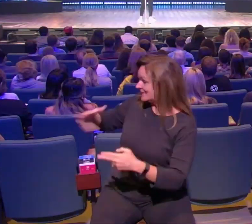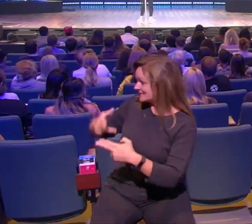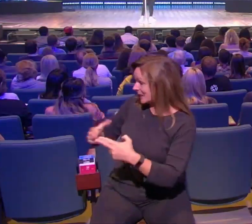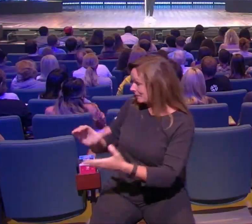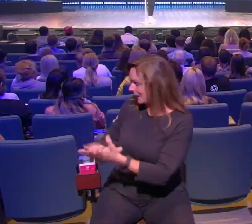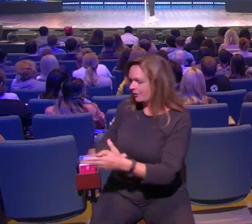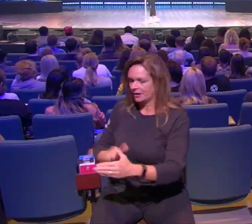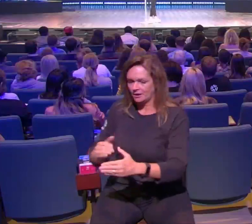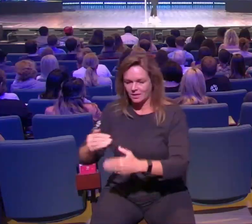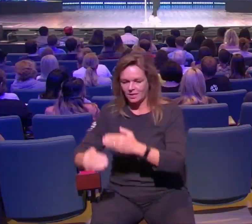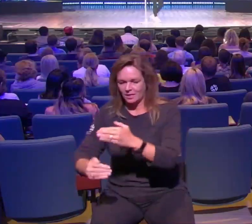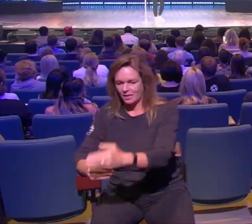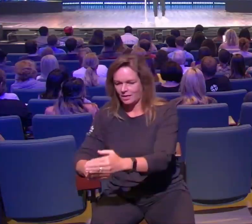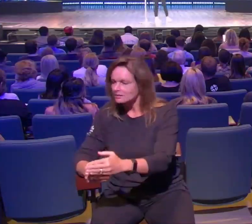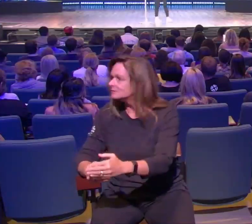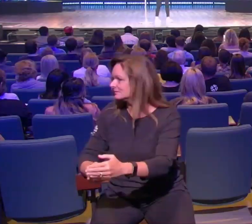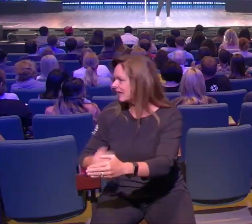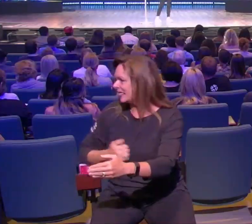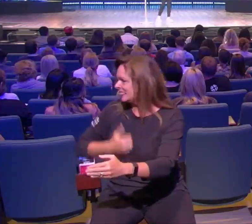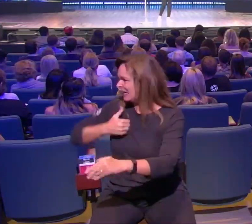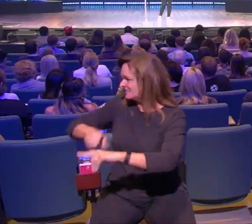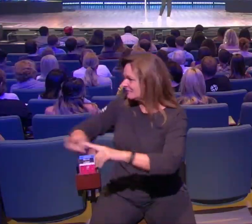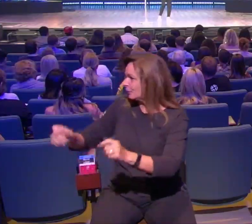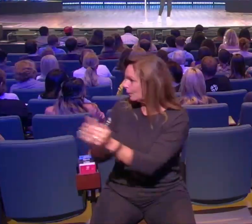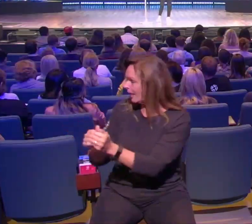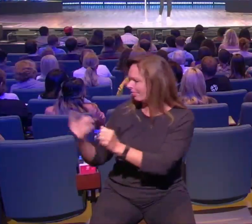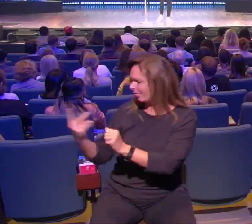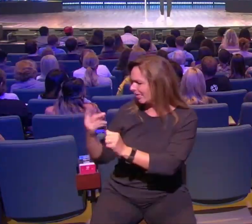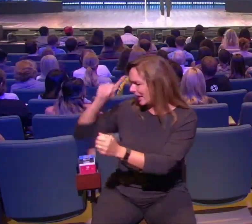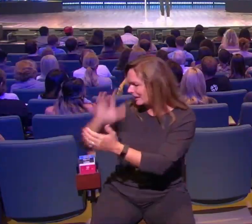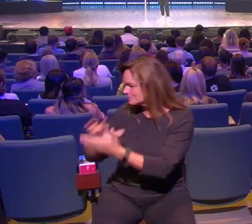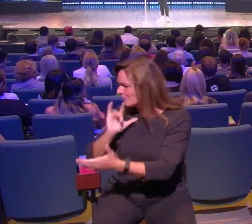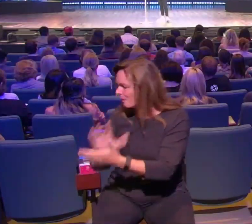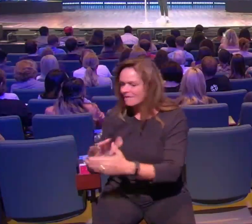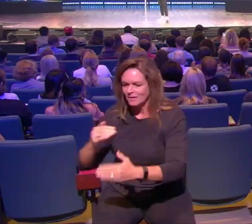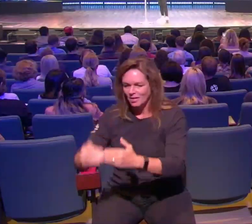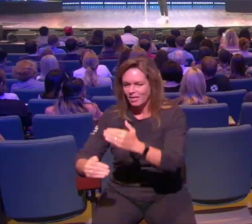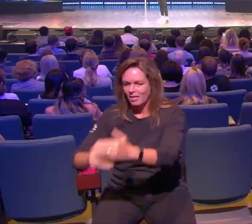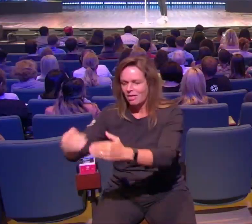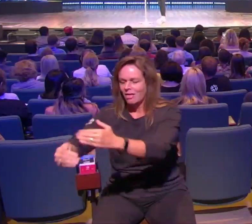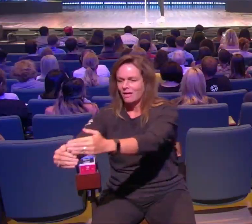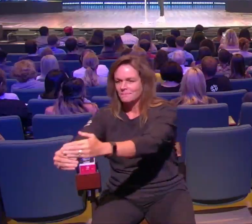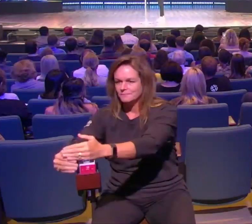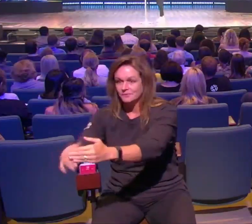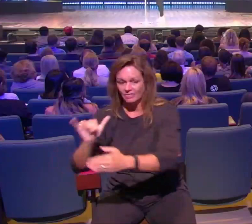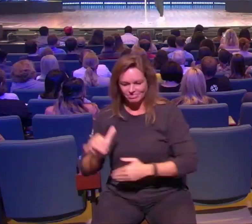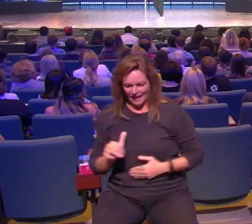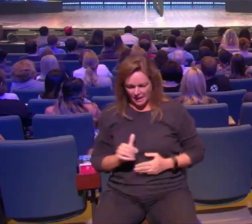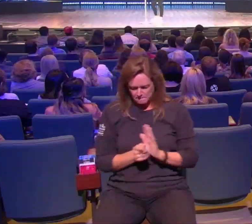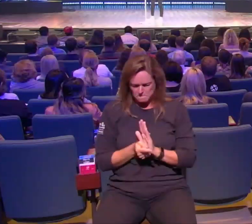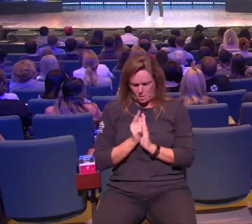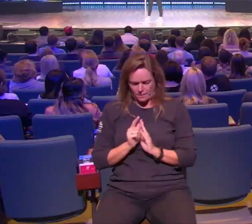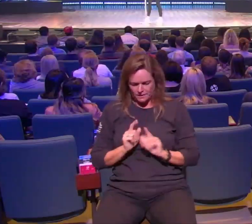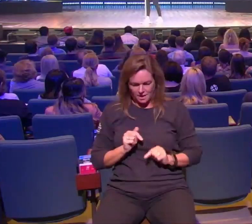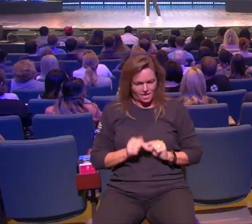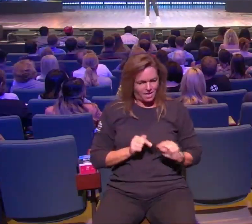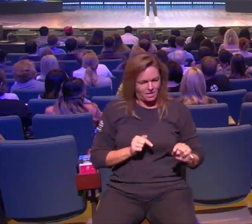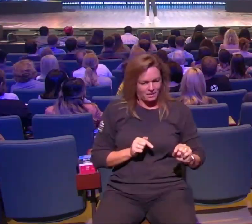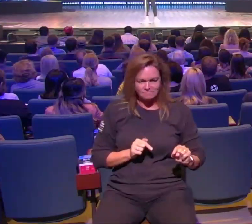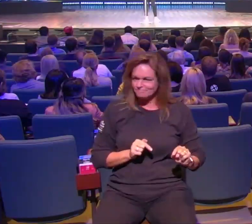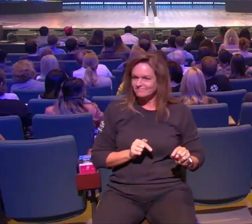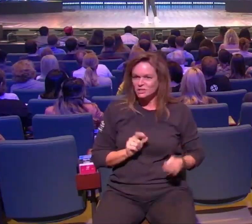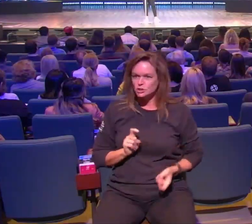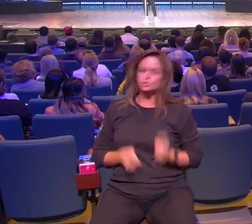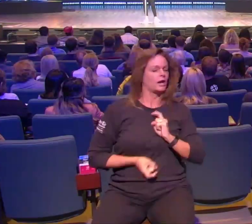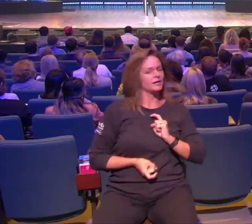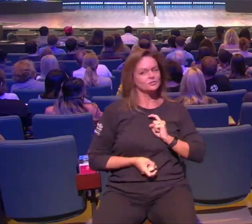all time is created equal. That moment kind of stands out above the rest. And see, in scripture, there's actually